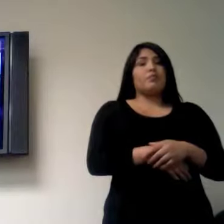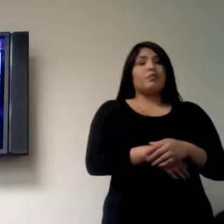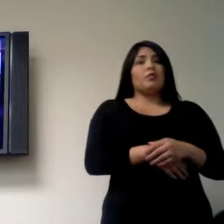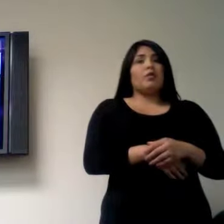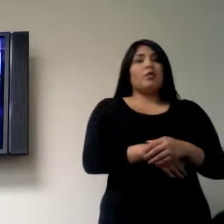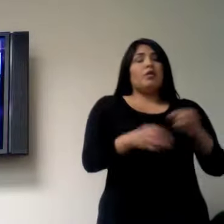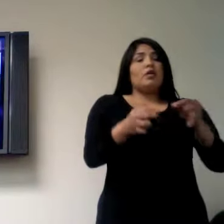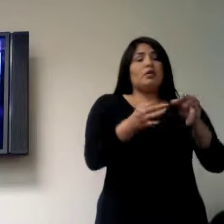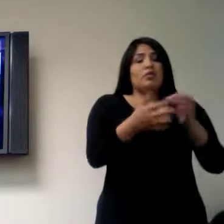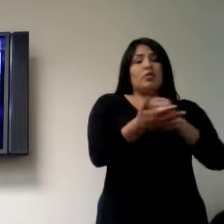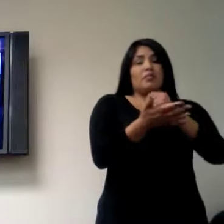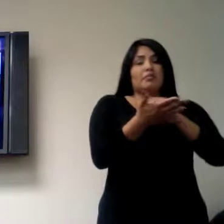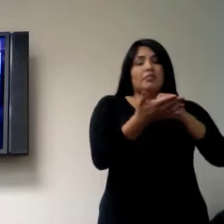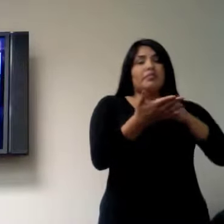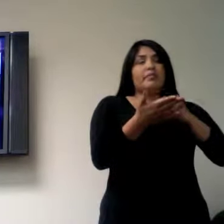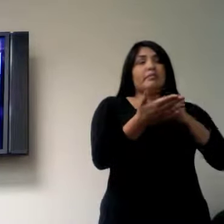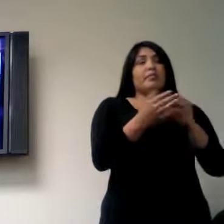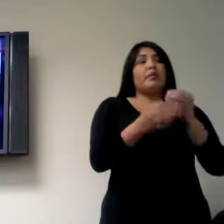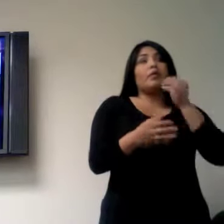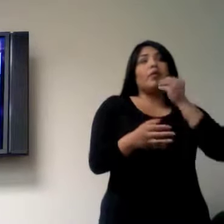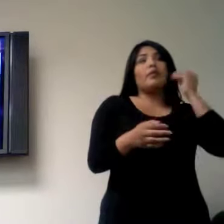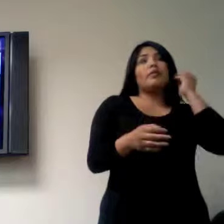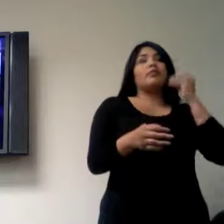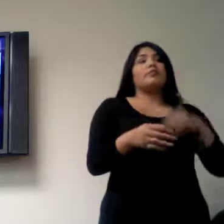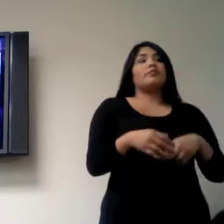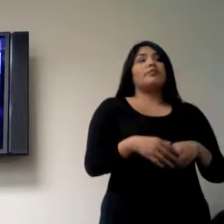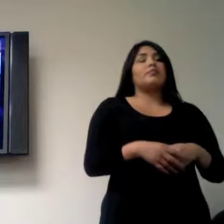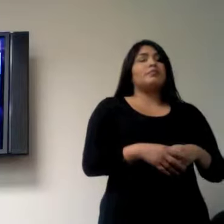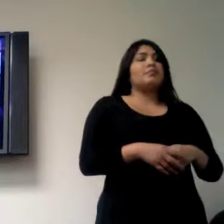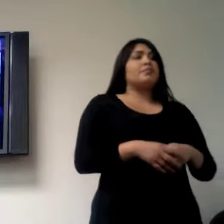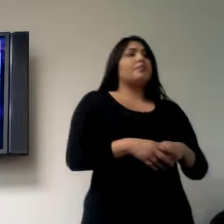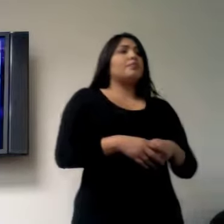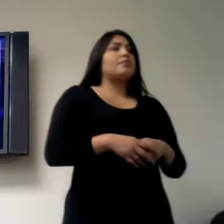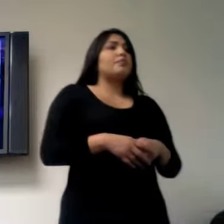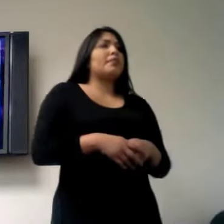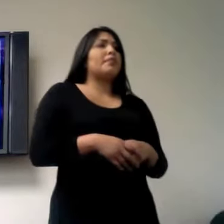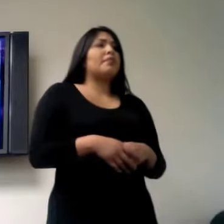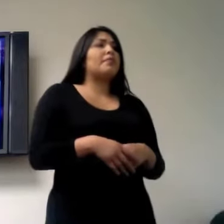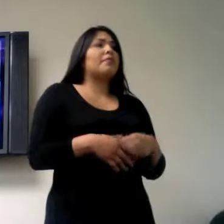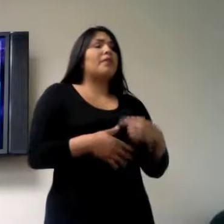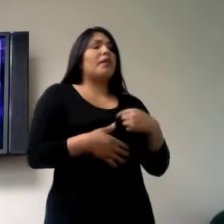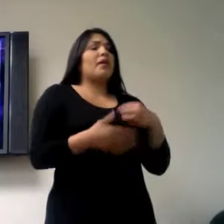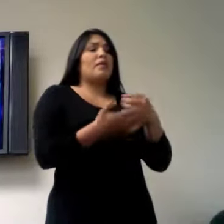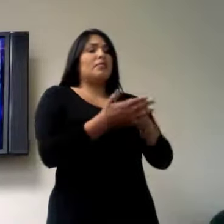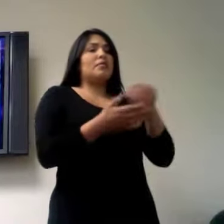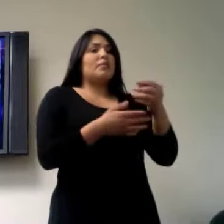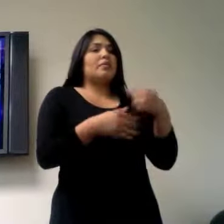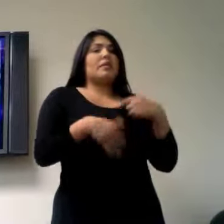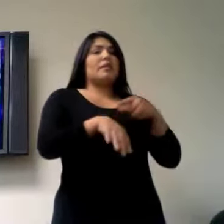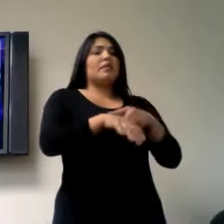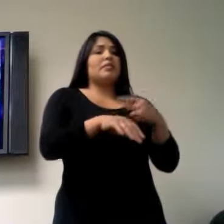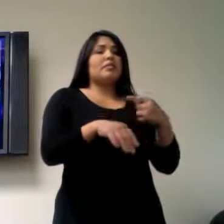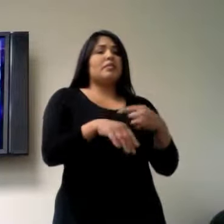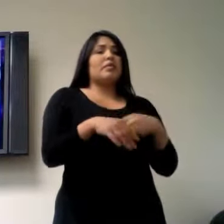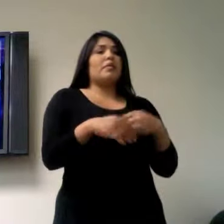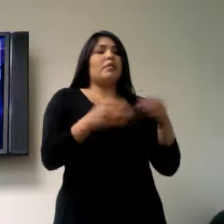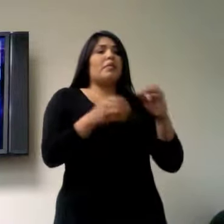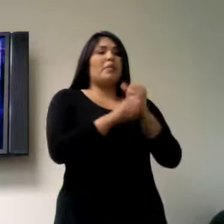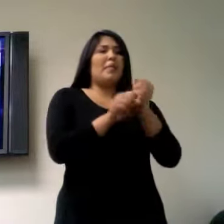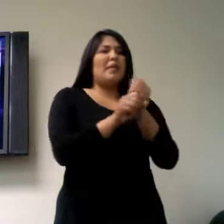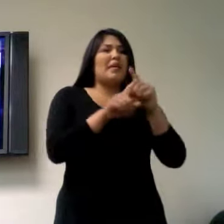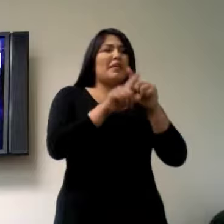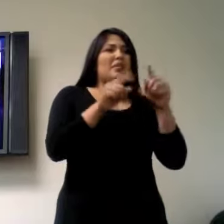from prisoner James B. Drake. The boys here spend their time making rings, breastpins, all kinds of